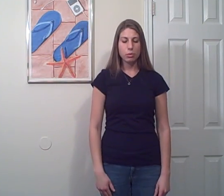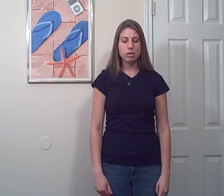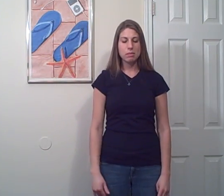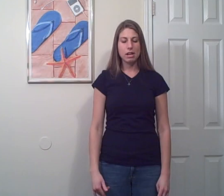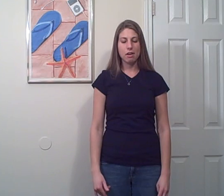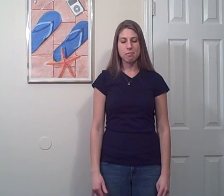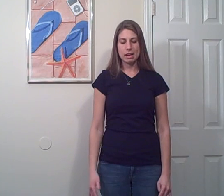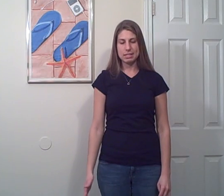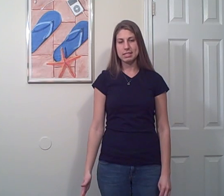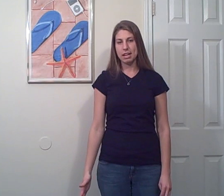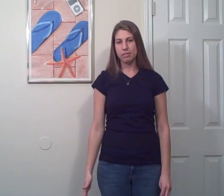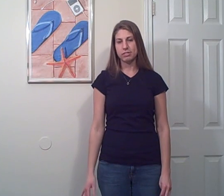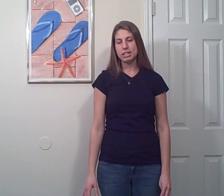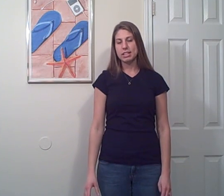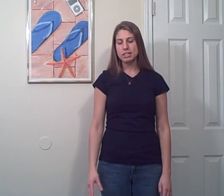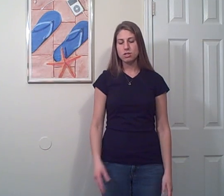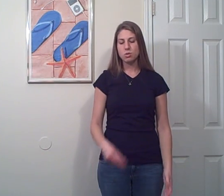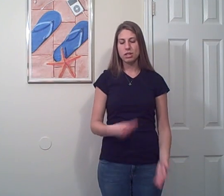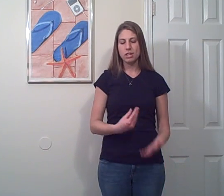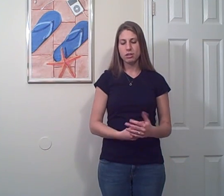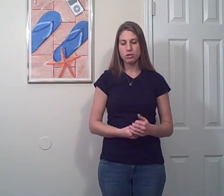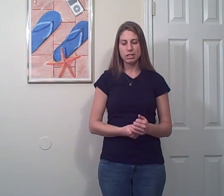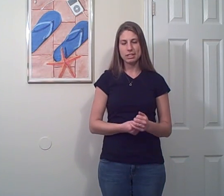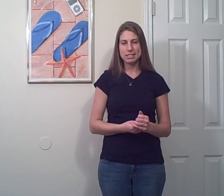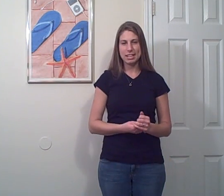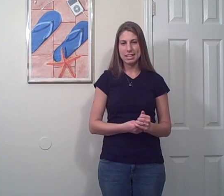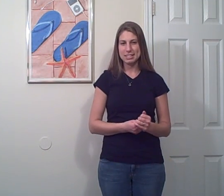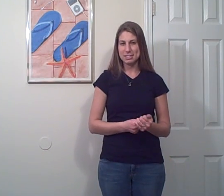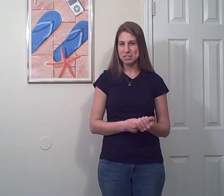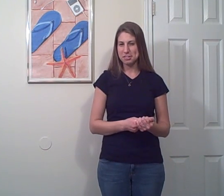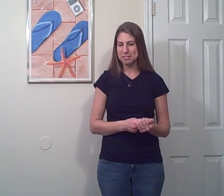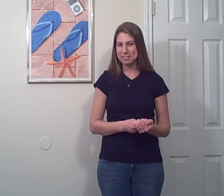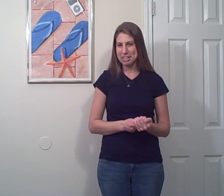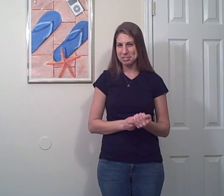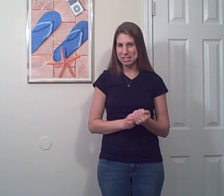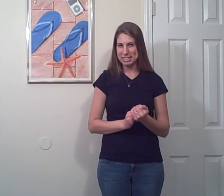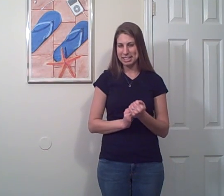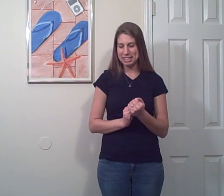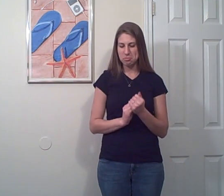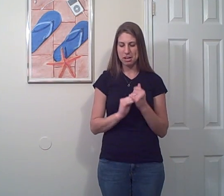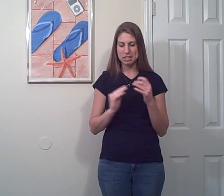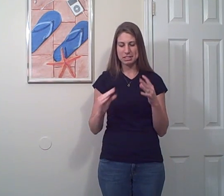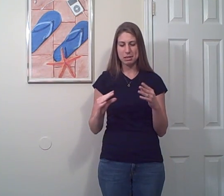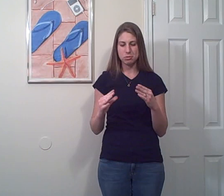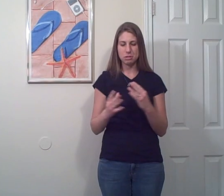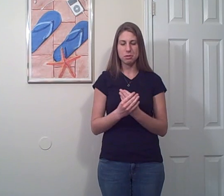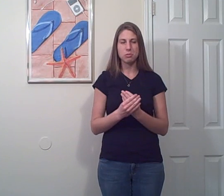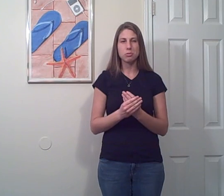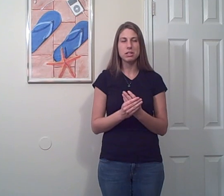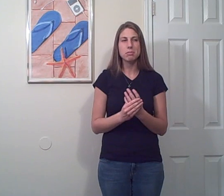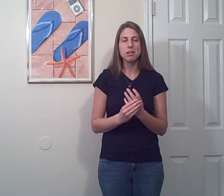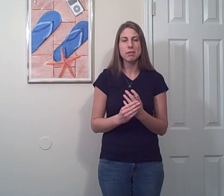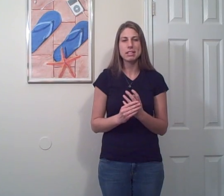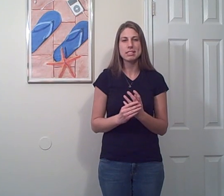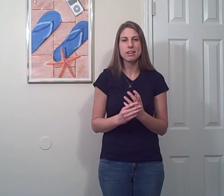Rid me of myself. This is one of the trickiest lines to translate, think about conceptually, but rid me of myself